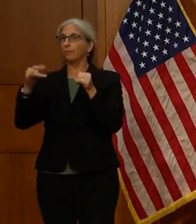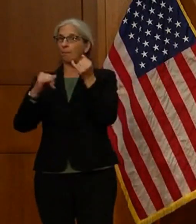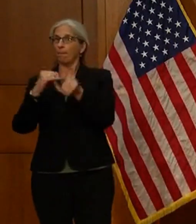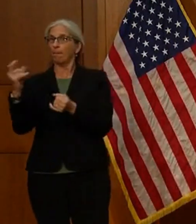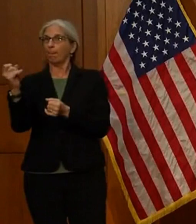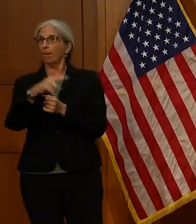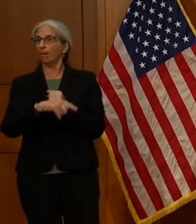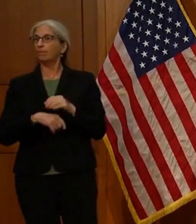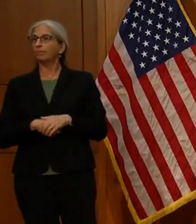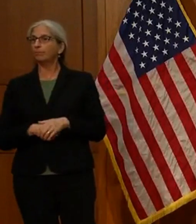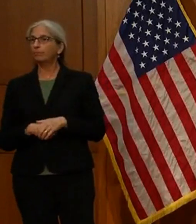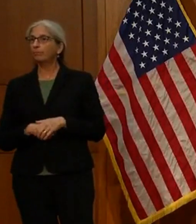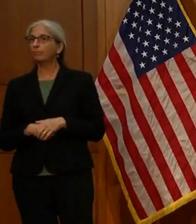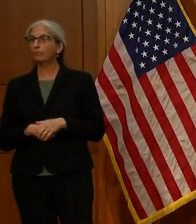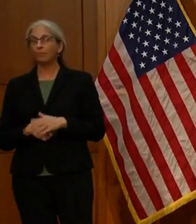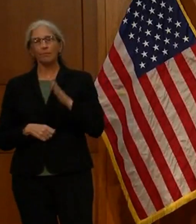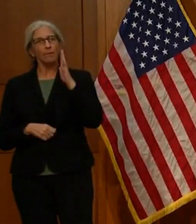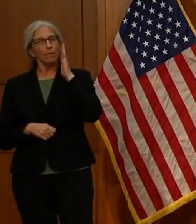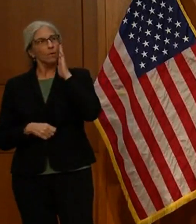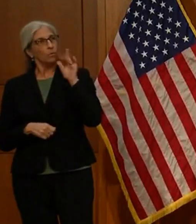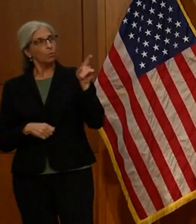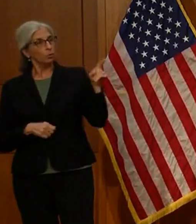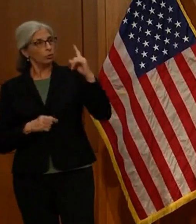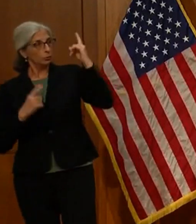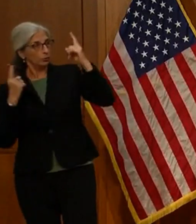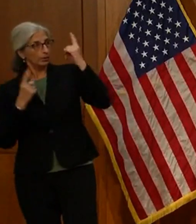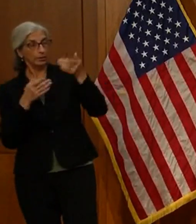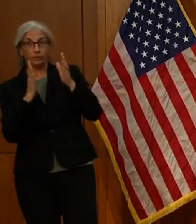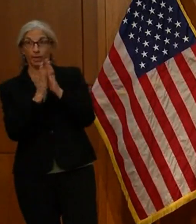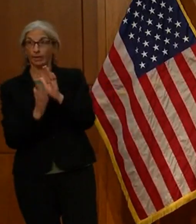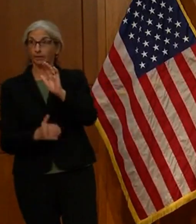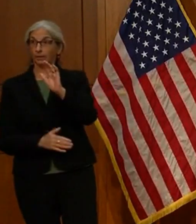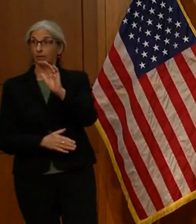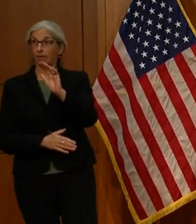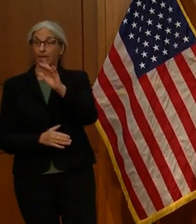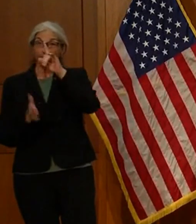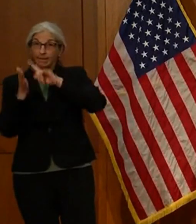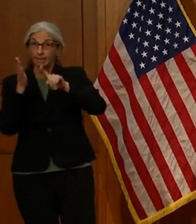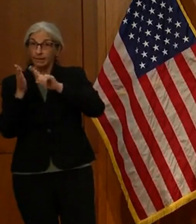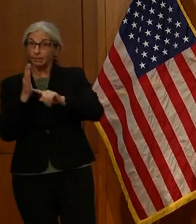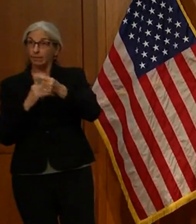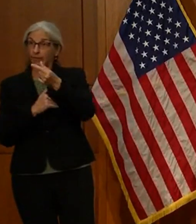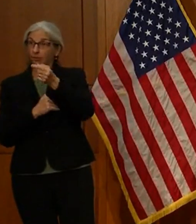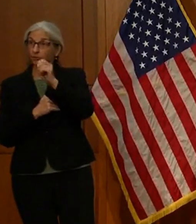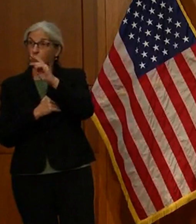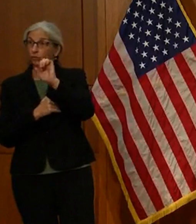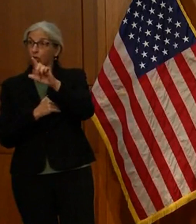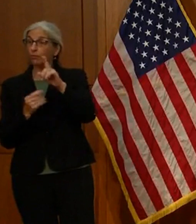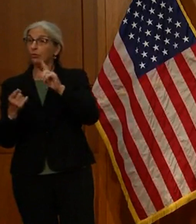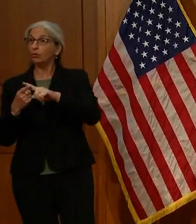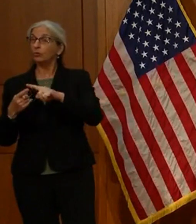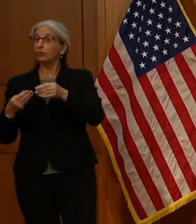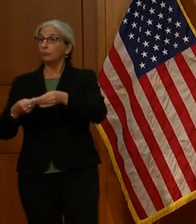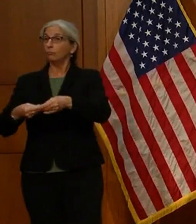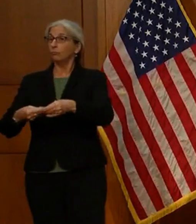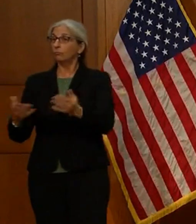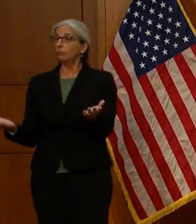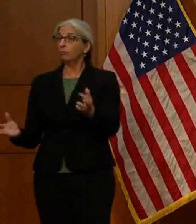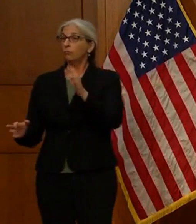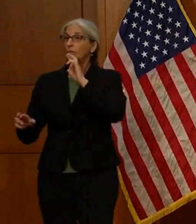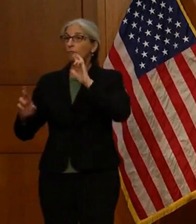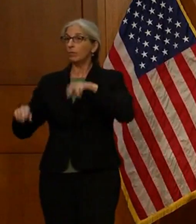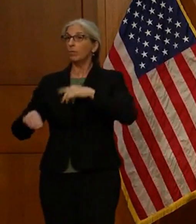Governor, would you consider asking your Inspector General to release the full report concerning those cases of